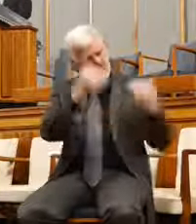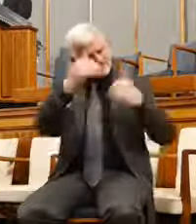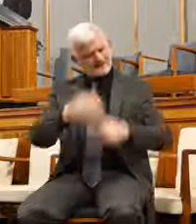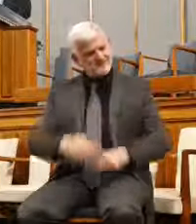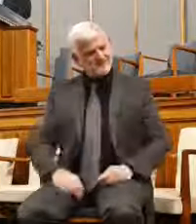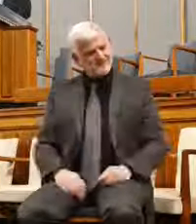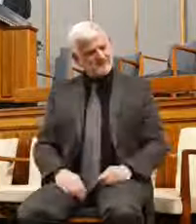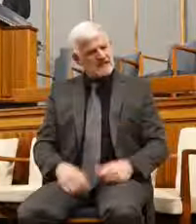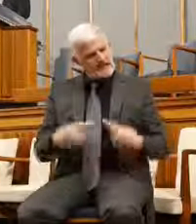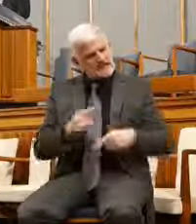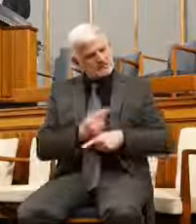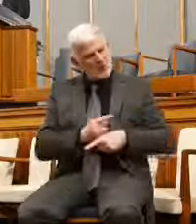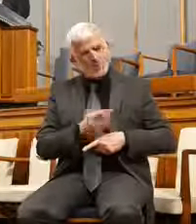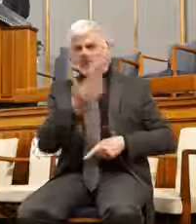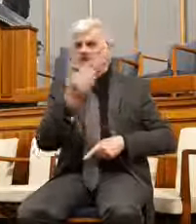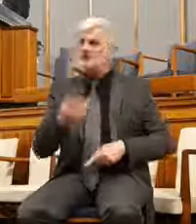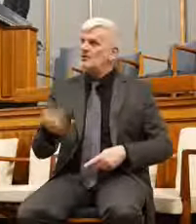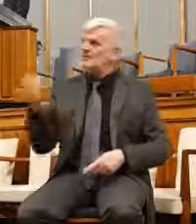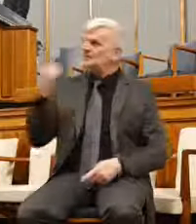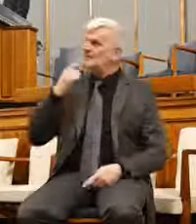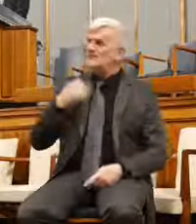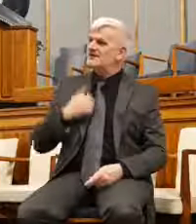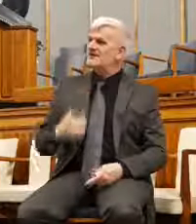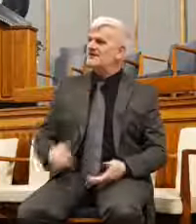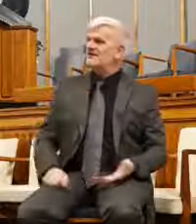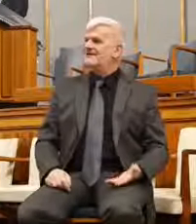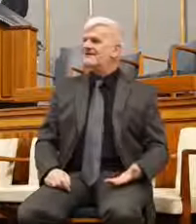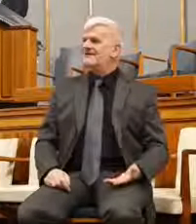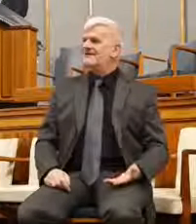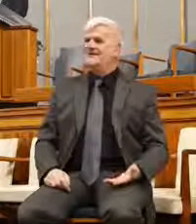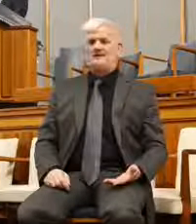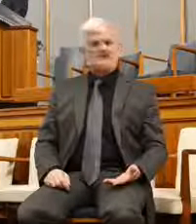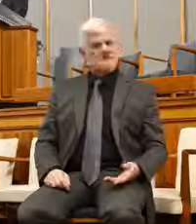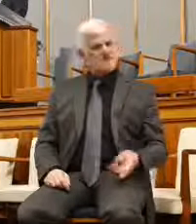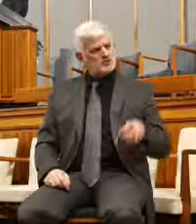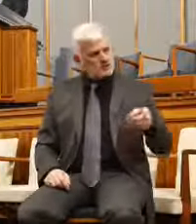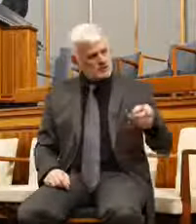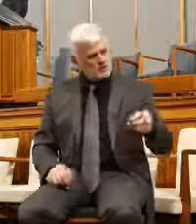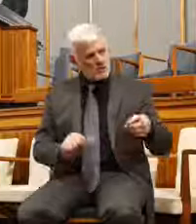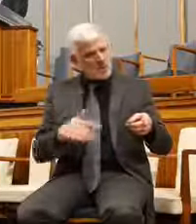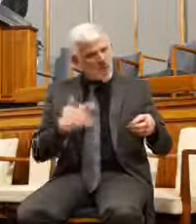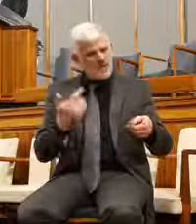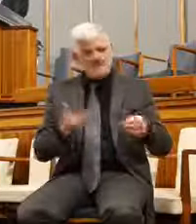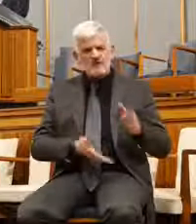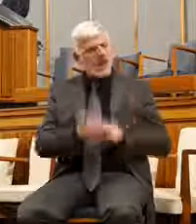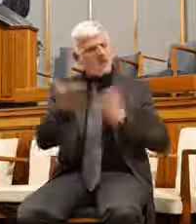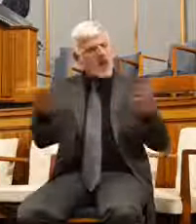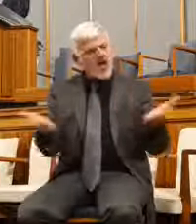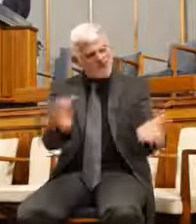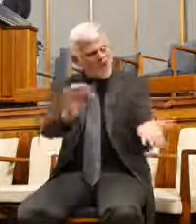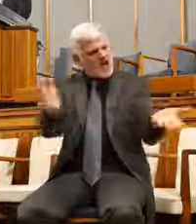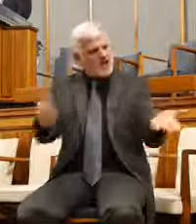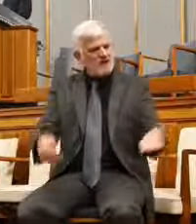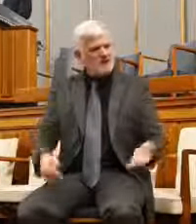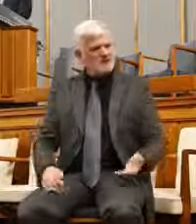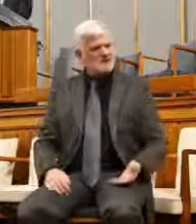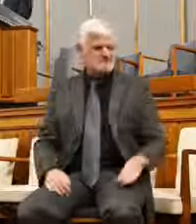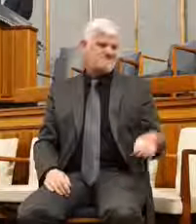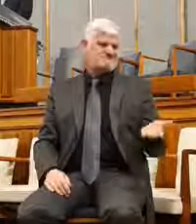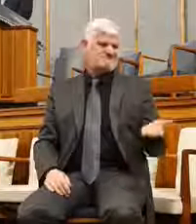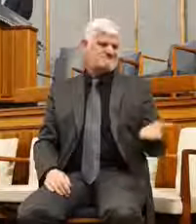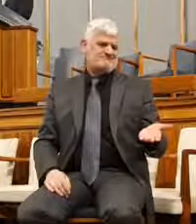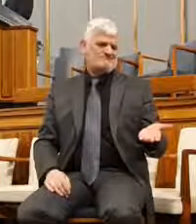reason together, said the Lord. You're getting nowhere in life. You're just living for the here